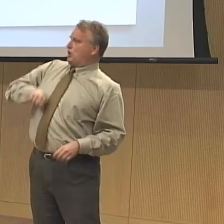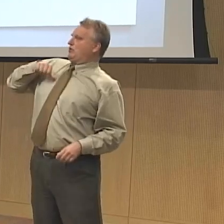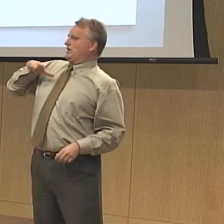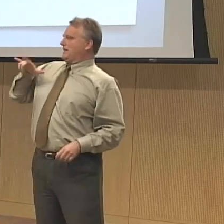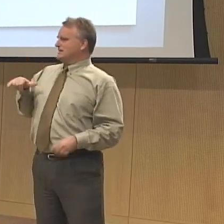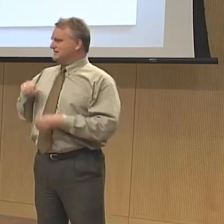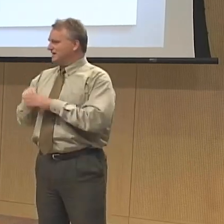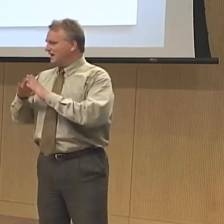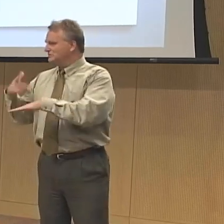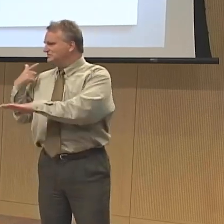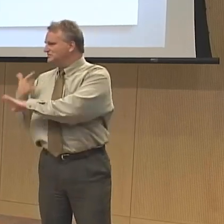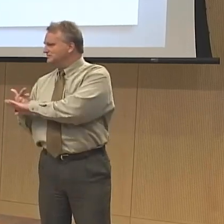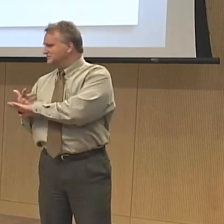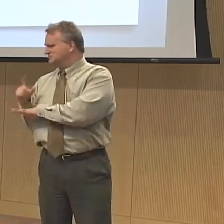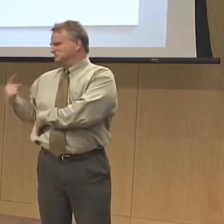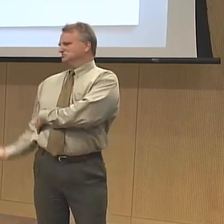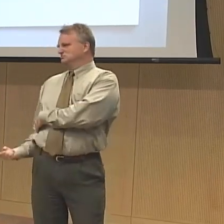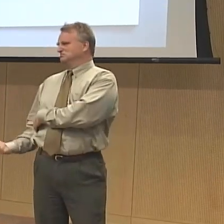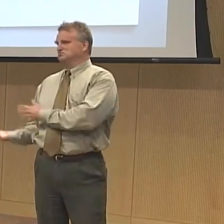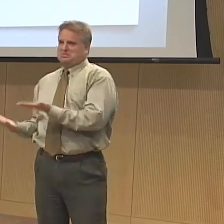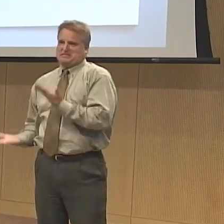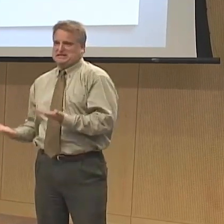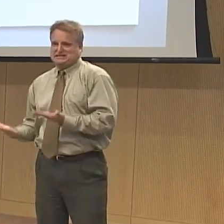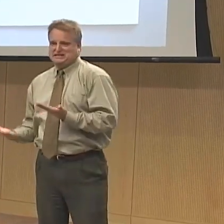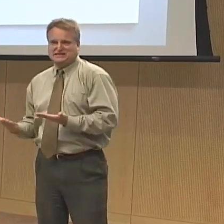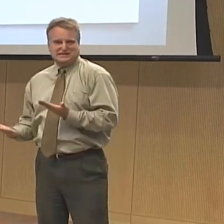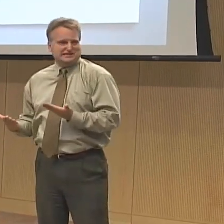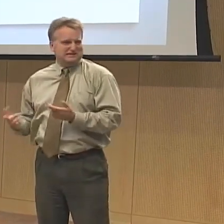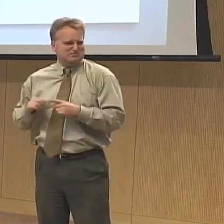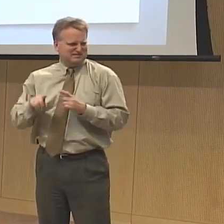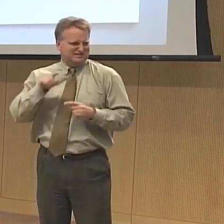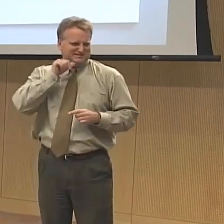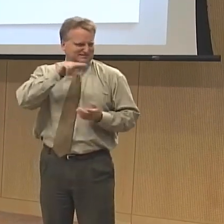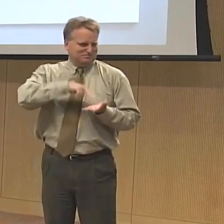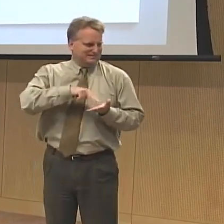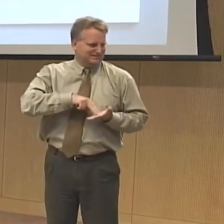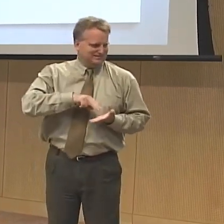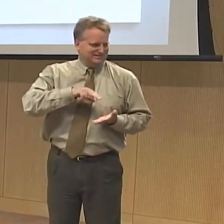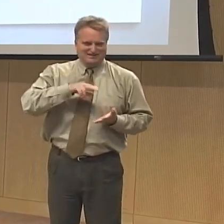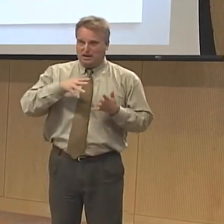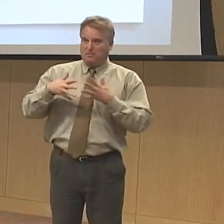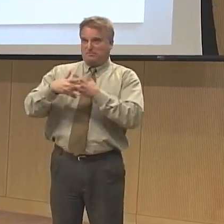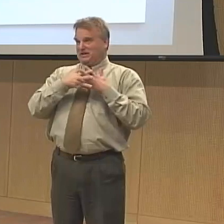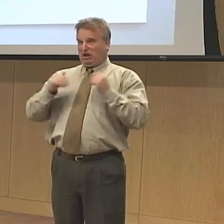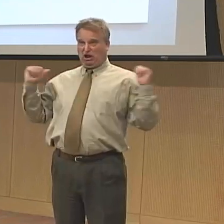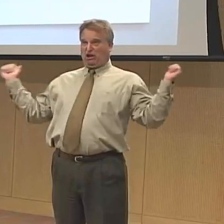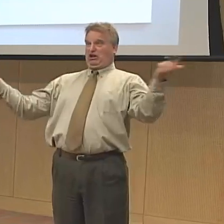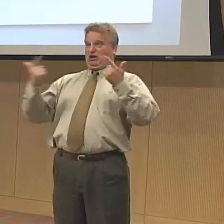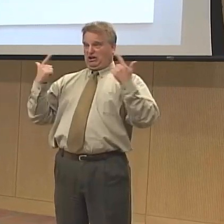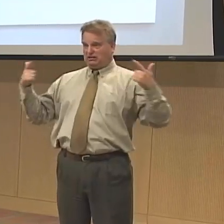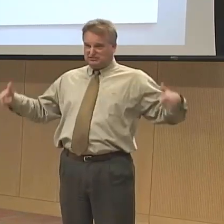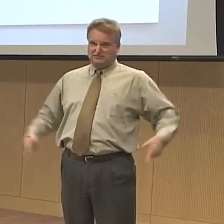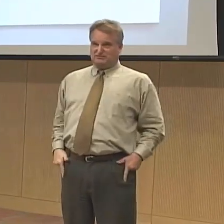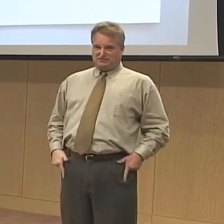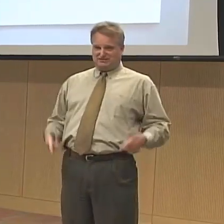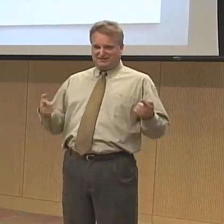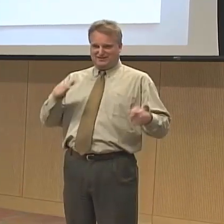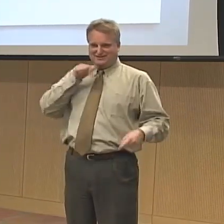have a gun, and some people are very proud gun owners. But it doesn't mean that all Americans own guns.